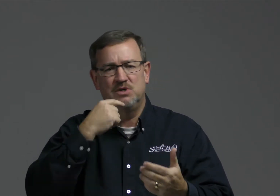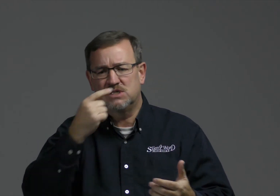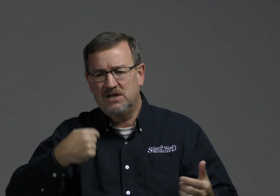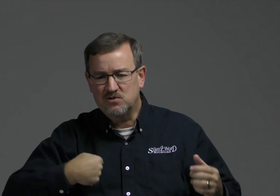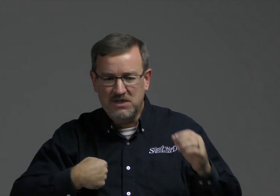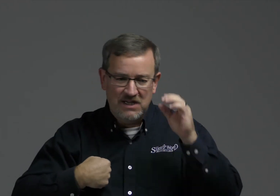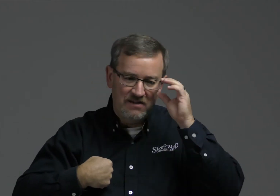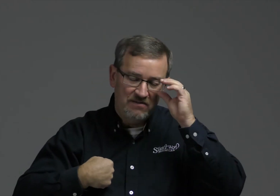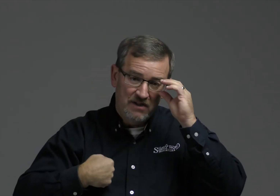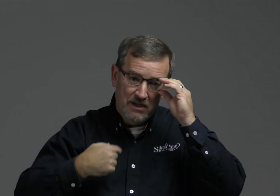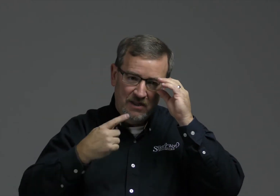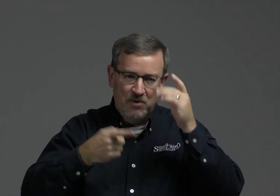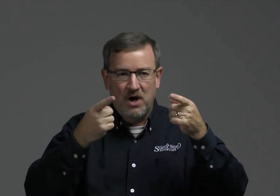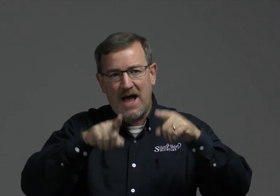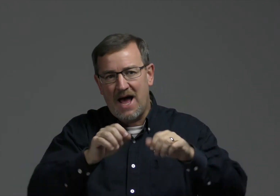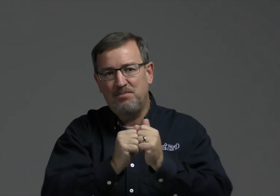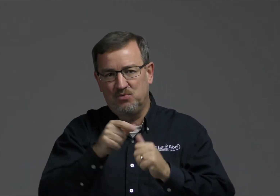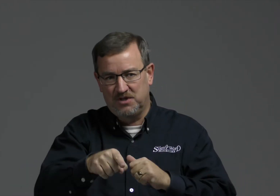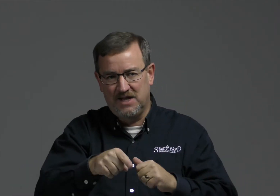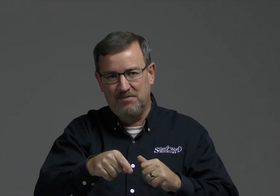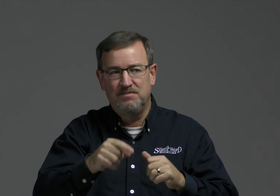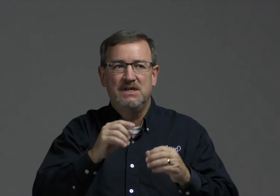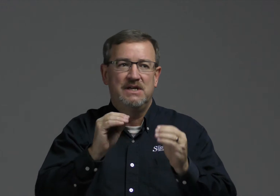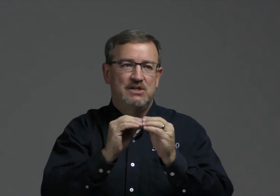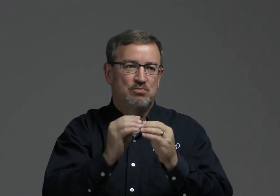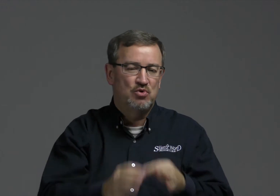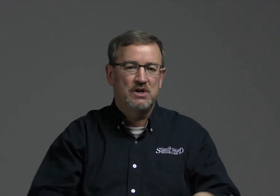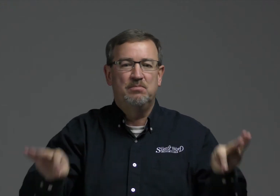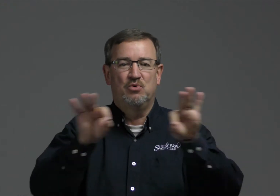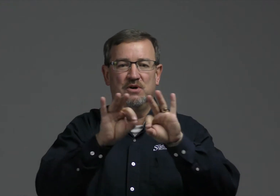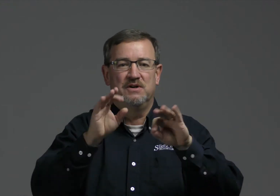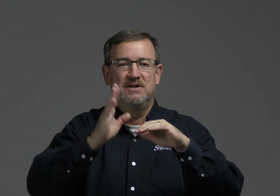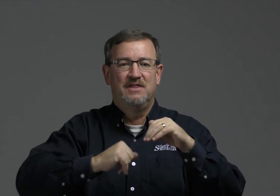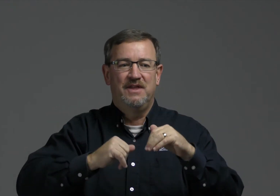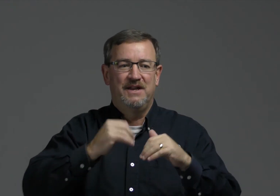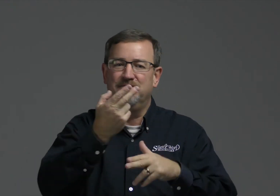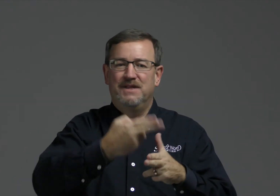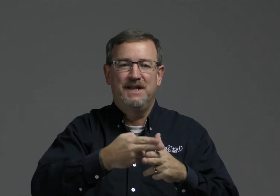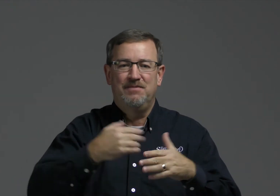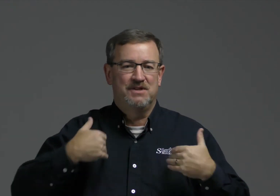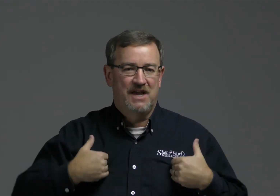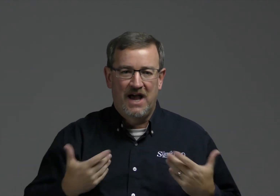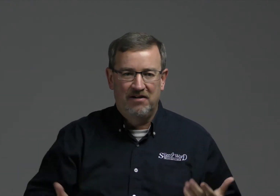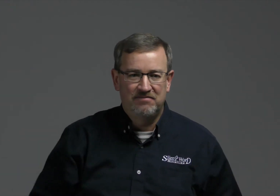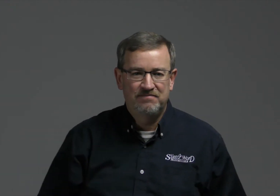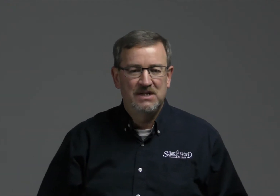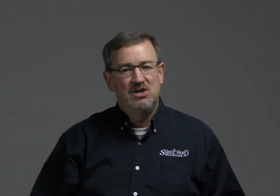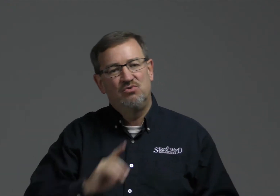which tells me that what happened with them is more important than the name that they have.